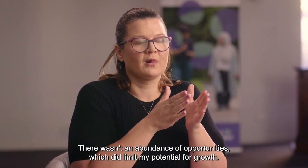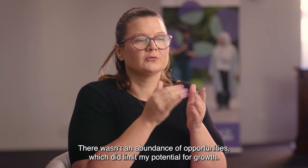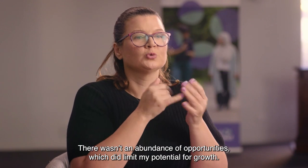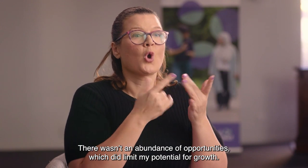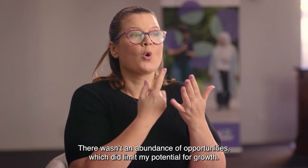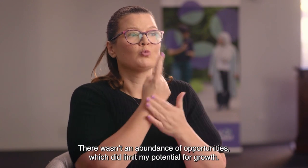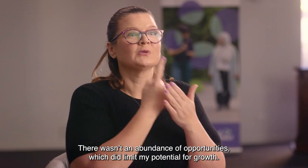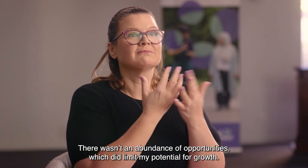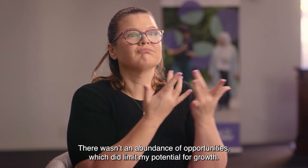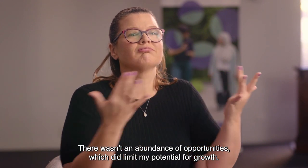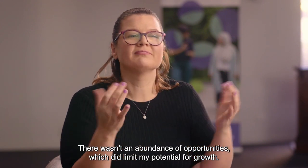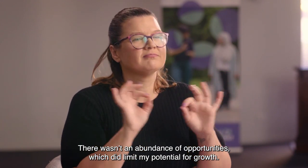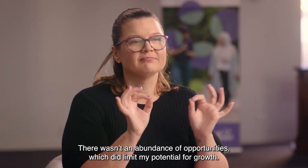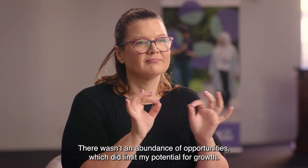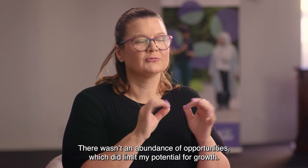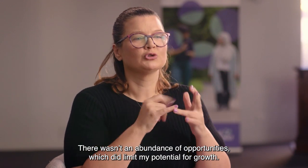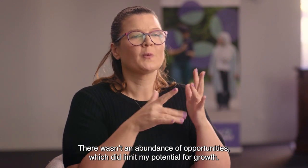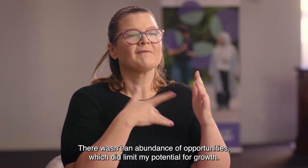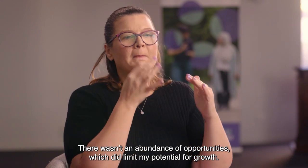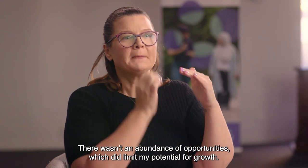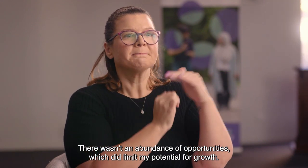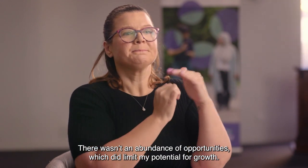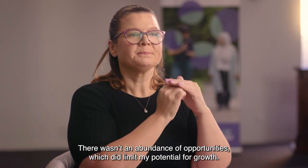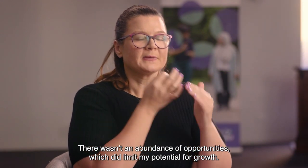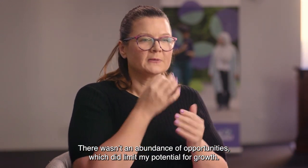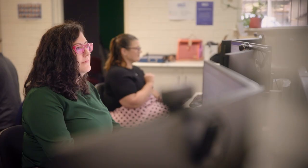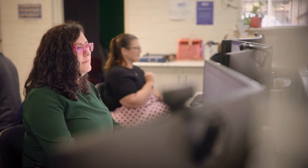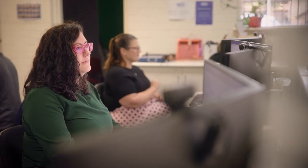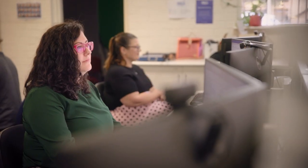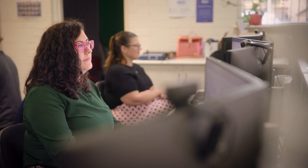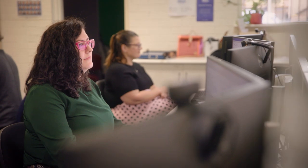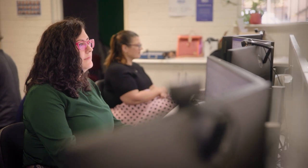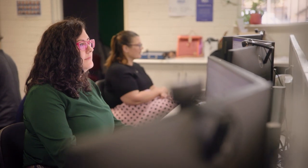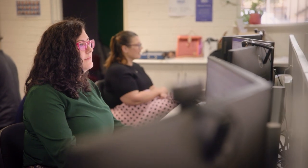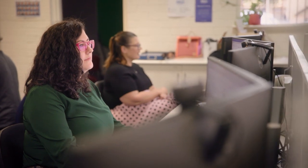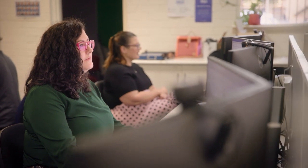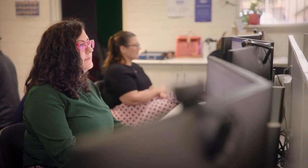There wasn't an abundance of opportunities, which did limit my potential for growth.